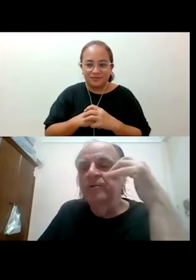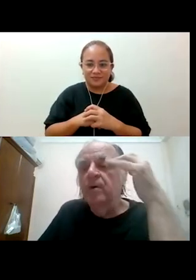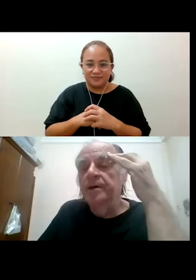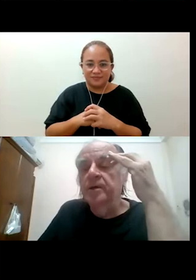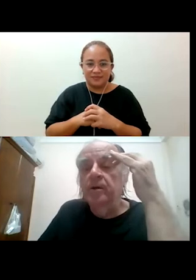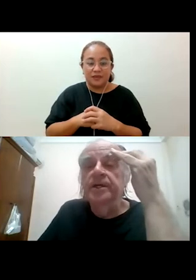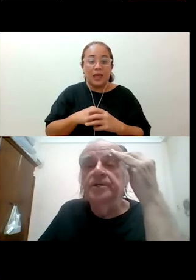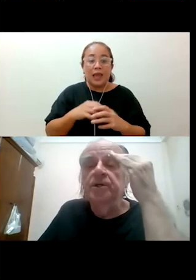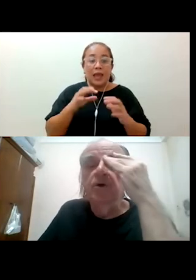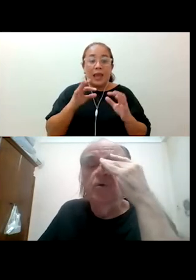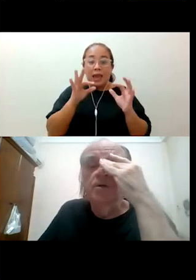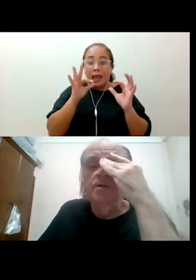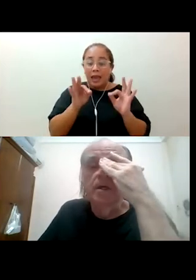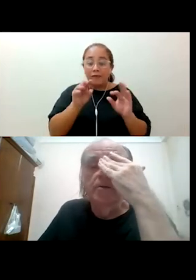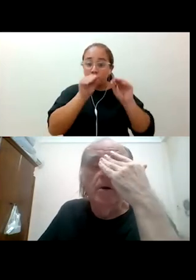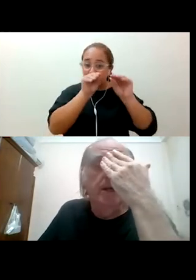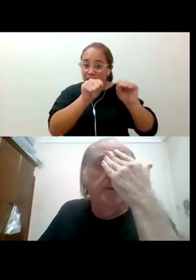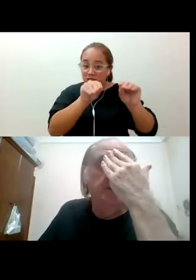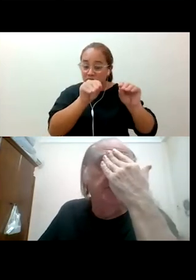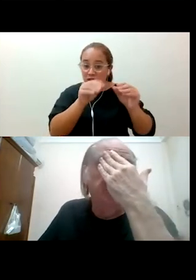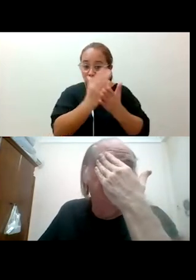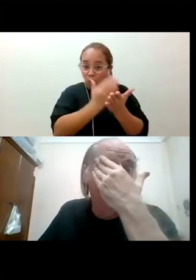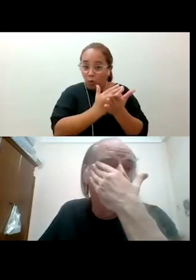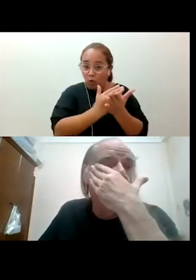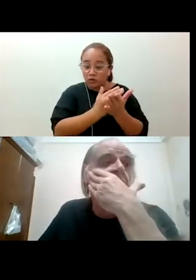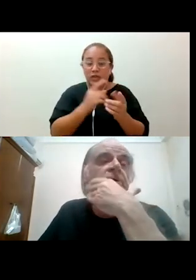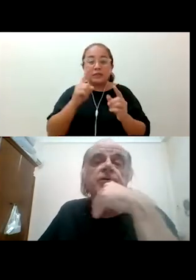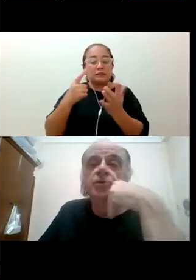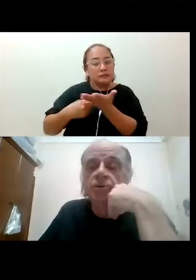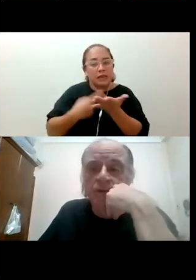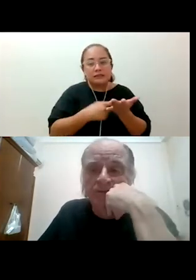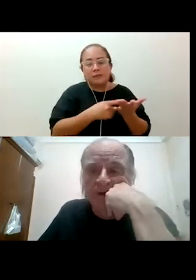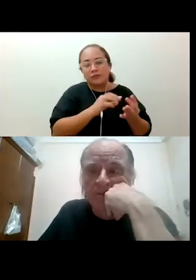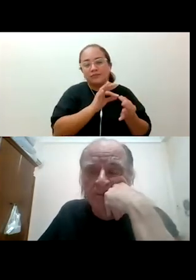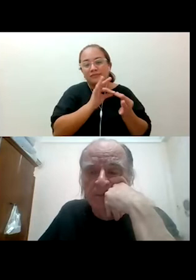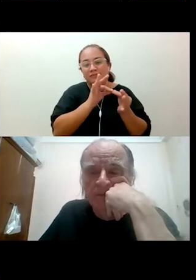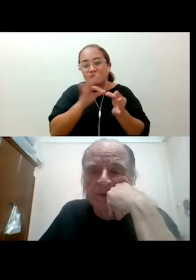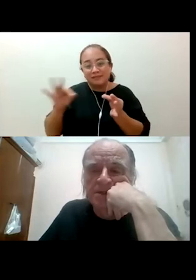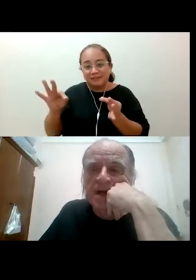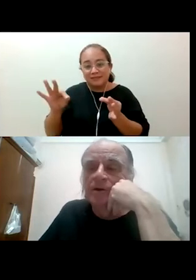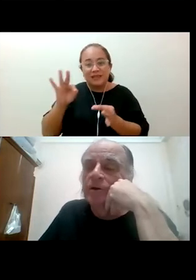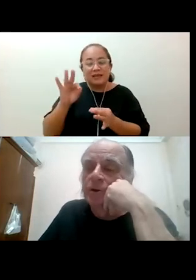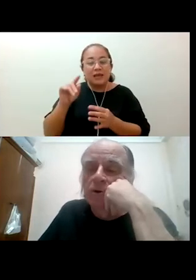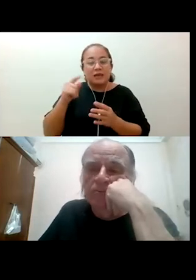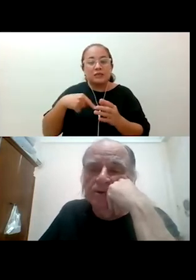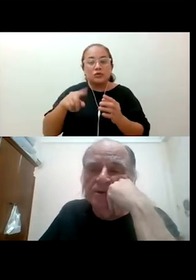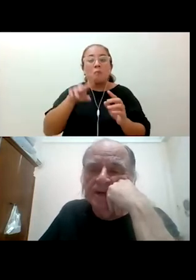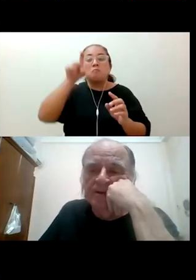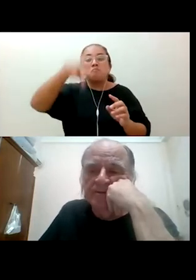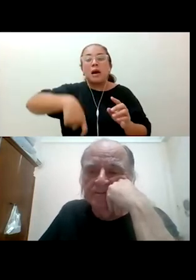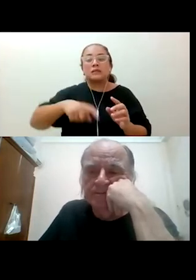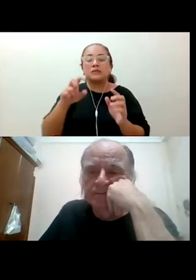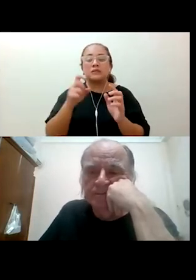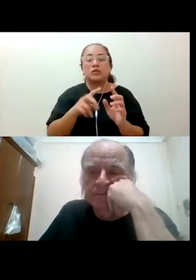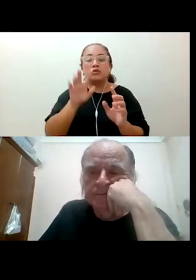And if you actually are teaching a course and talking about transcription, you should do it from the signer, your own